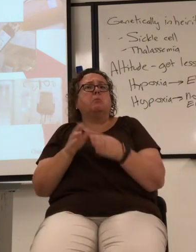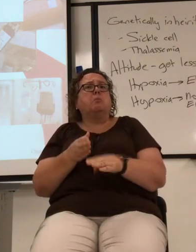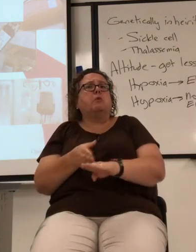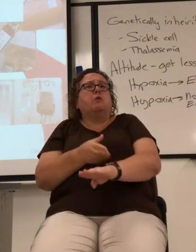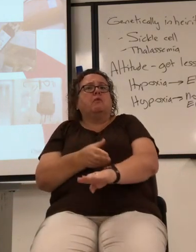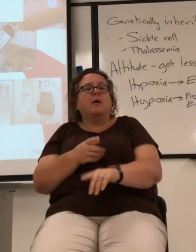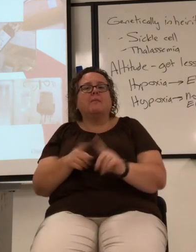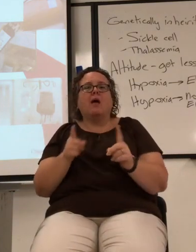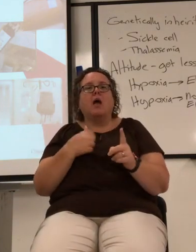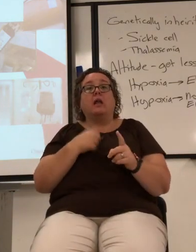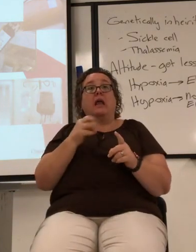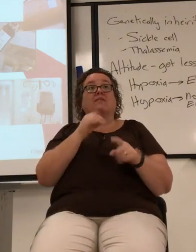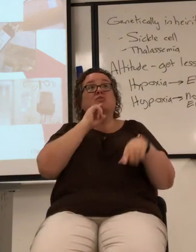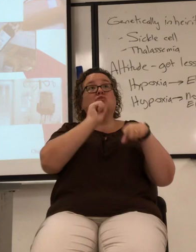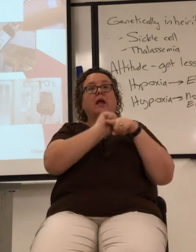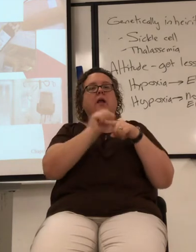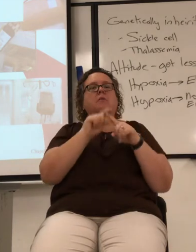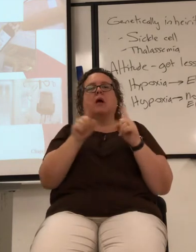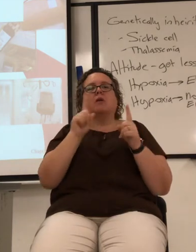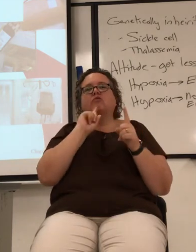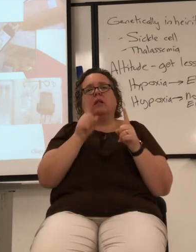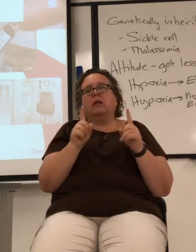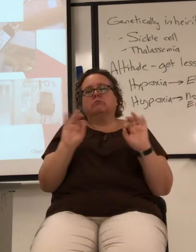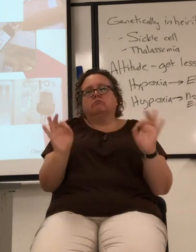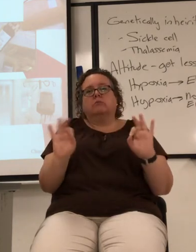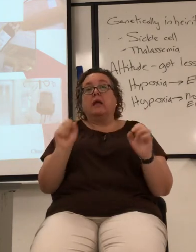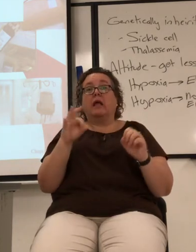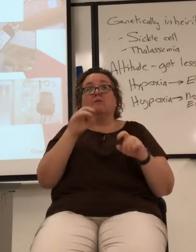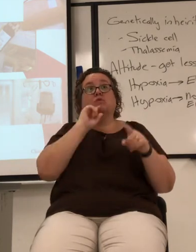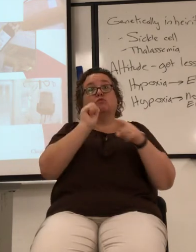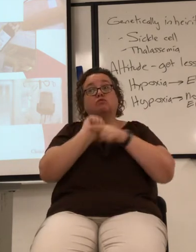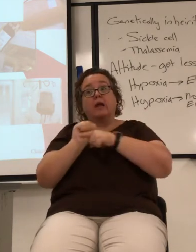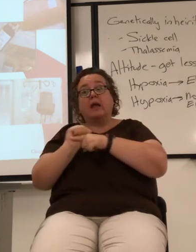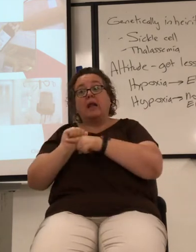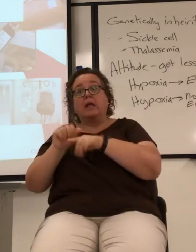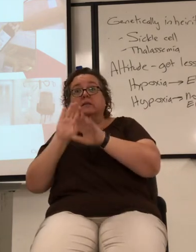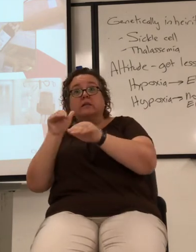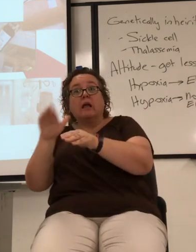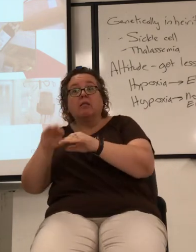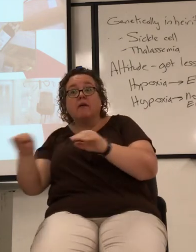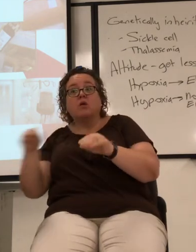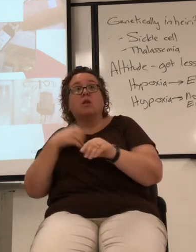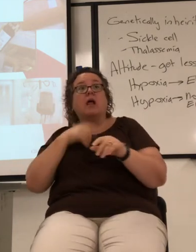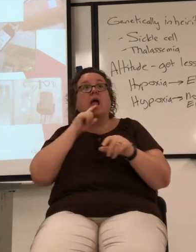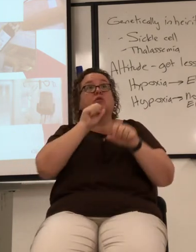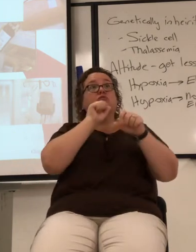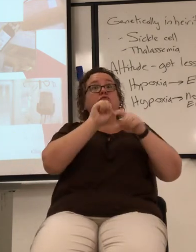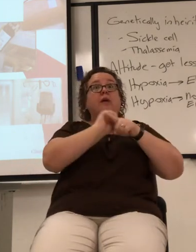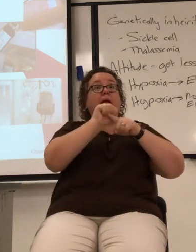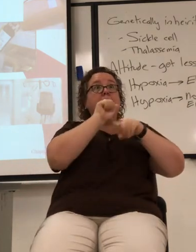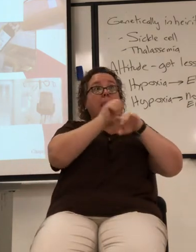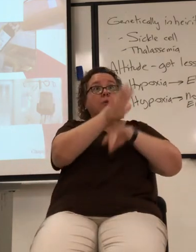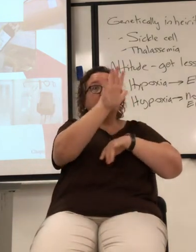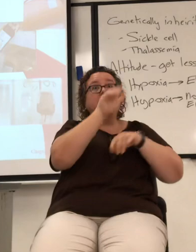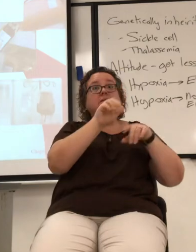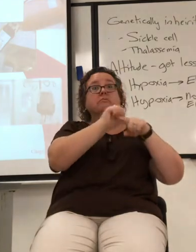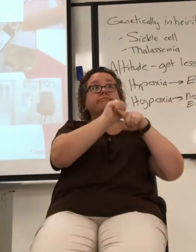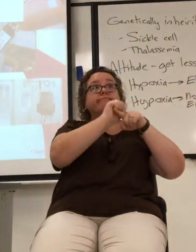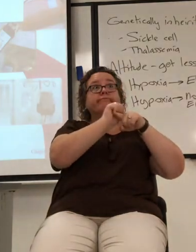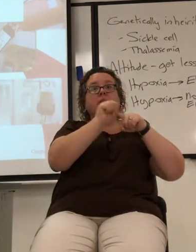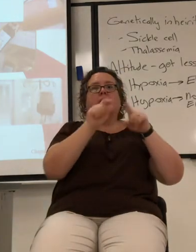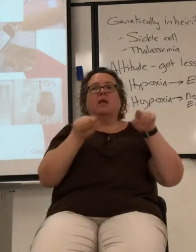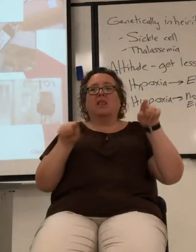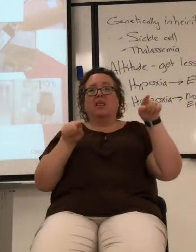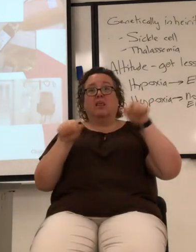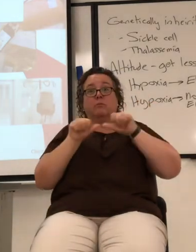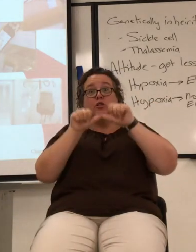So they weren't sure if you trained at sea level or trained at altitude, if those increases that they saw made a difference. So I guess